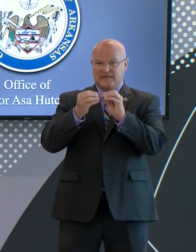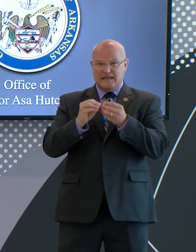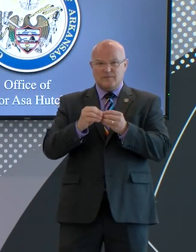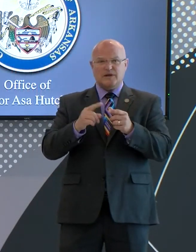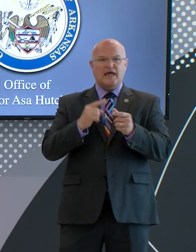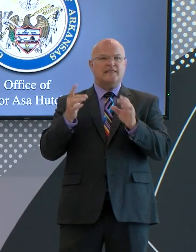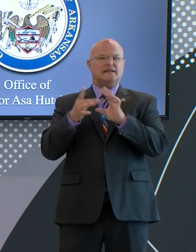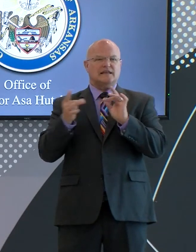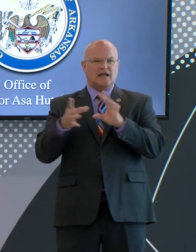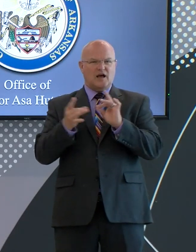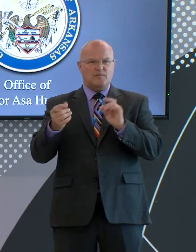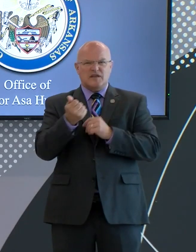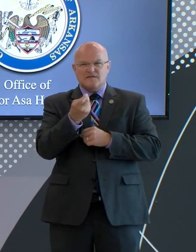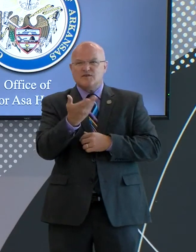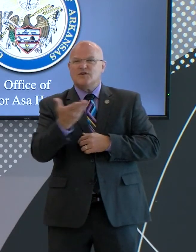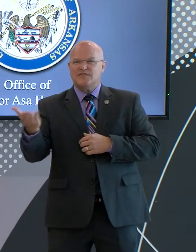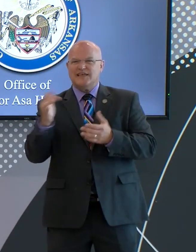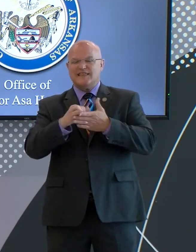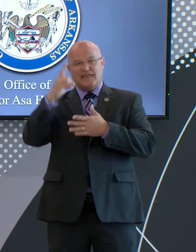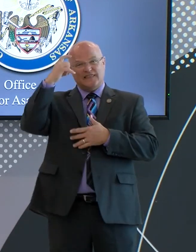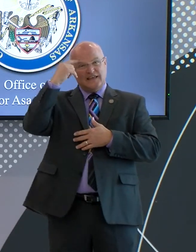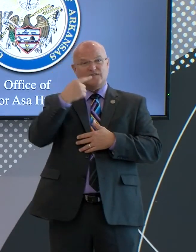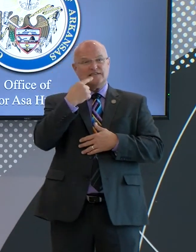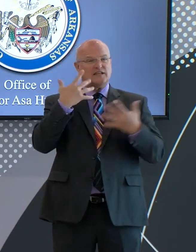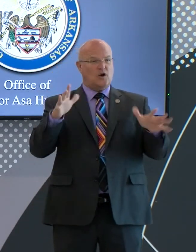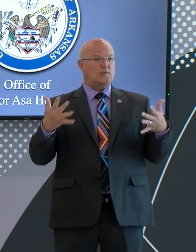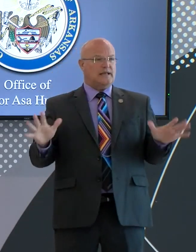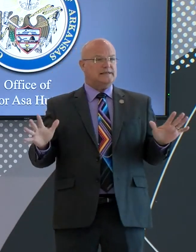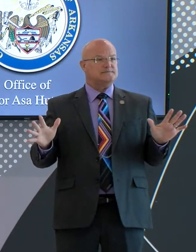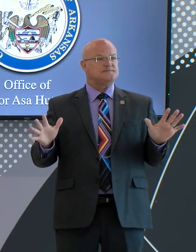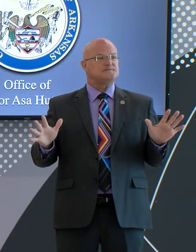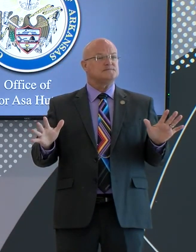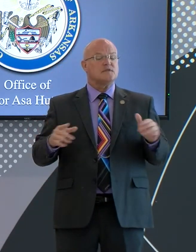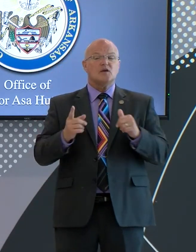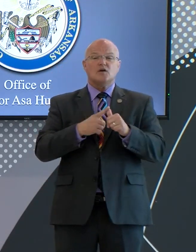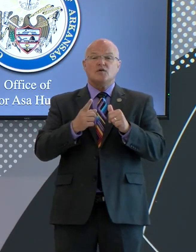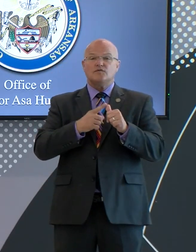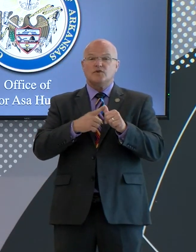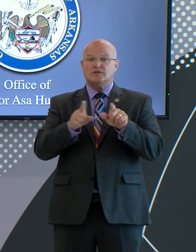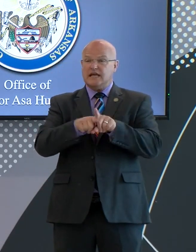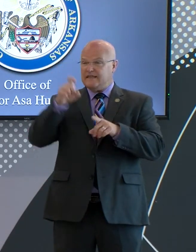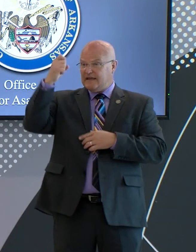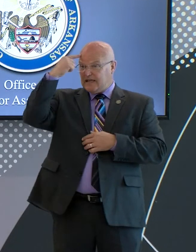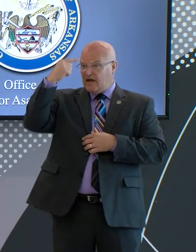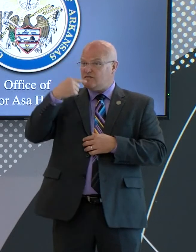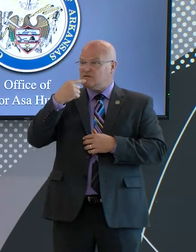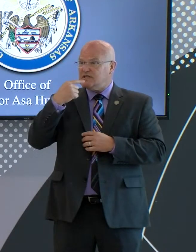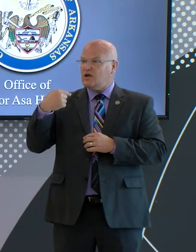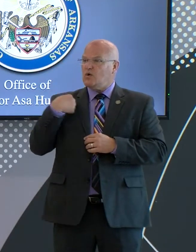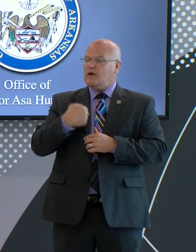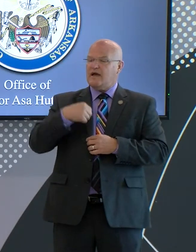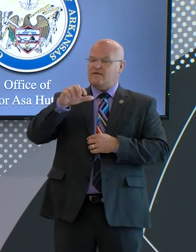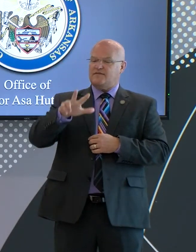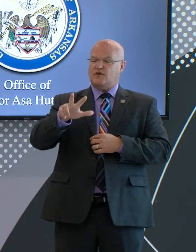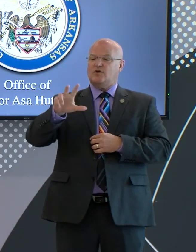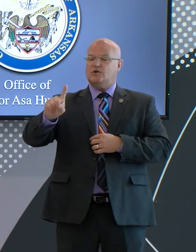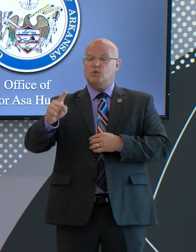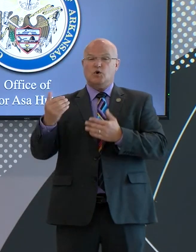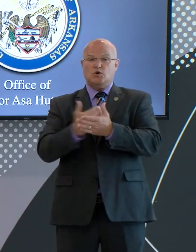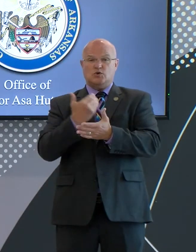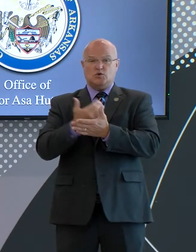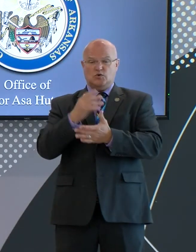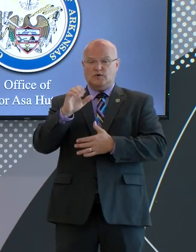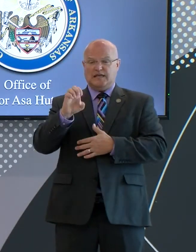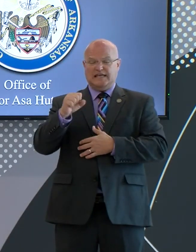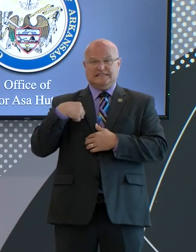and then comment on a couple of things that the Governor mentioned already. First is, as the Governor mentioned, we've had 31 new cases